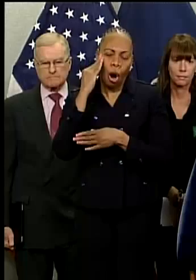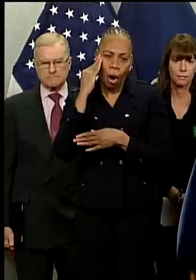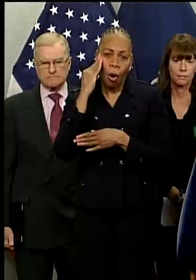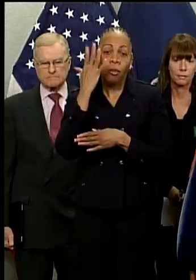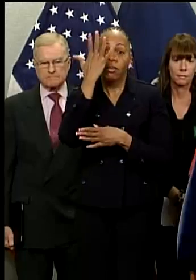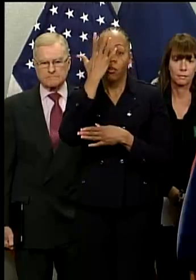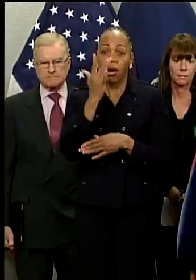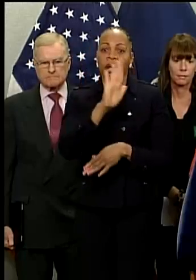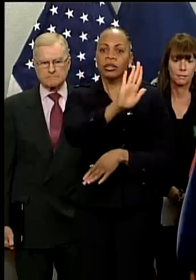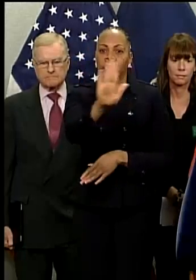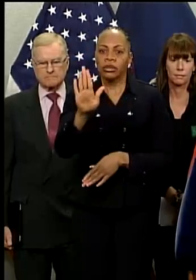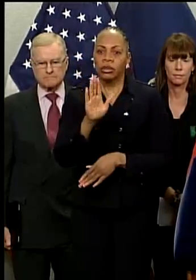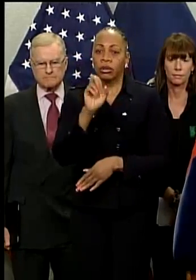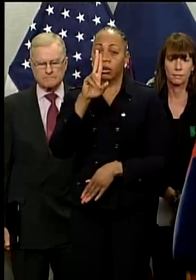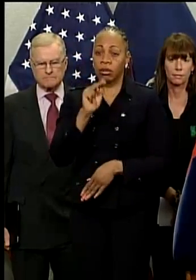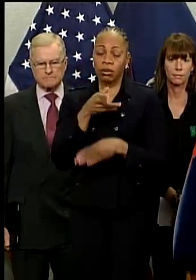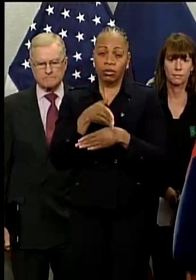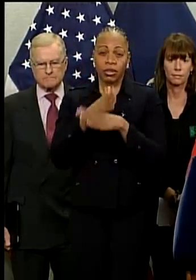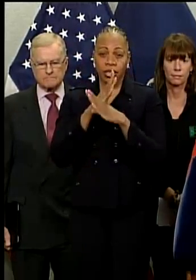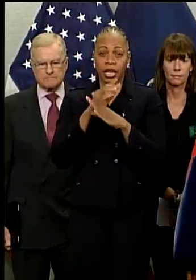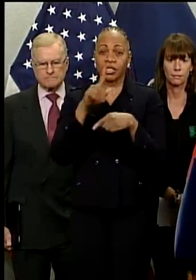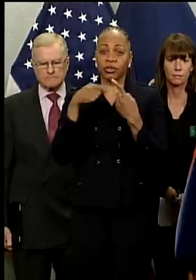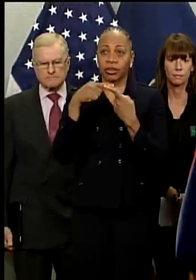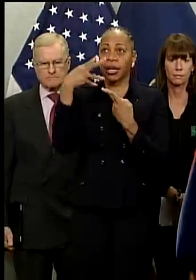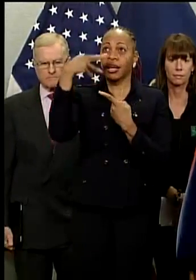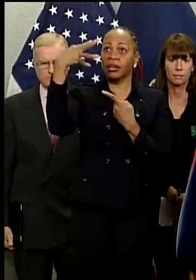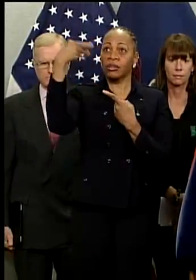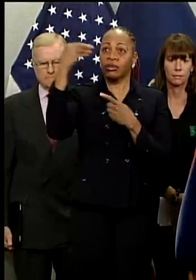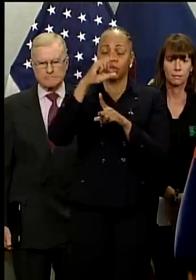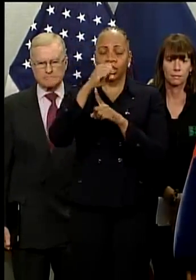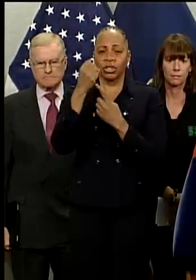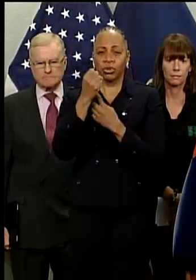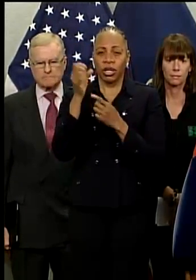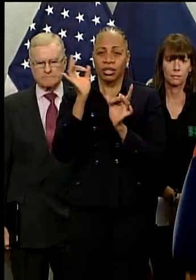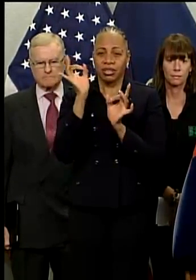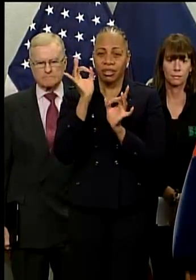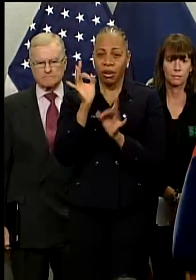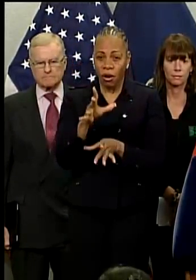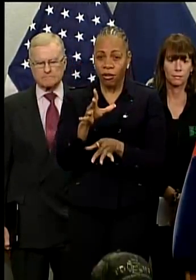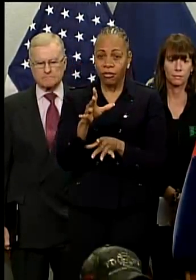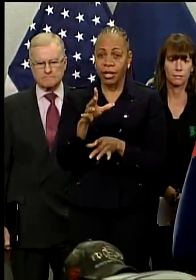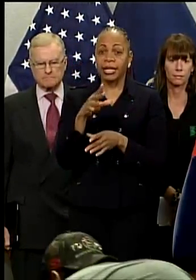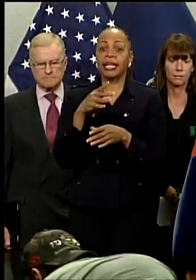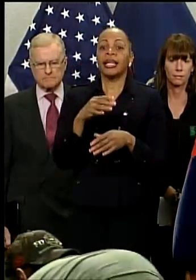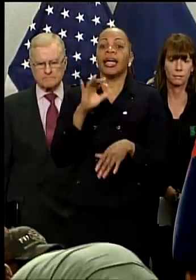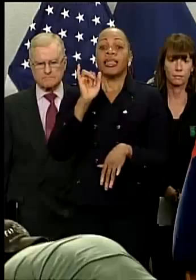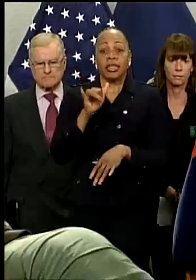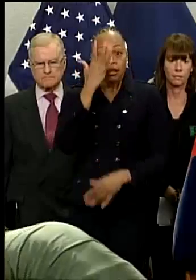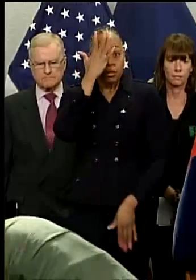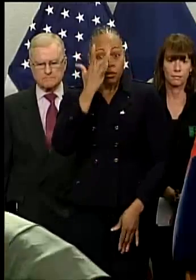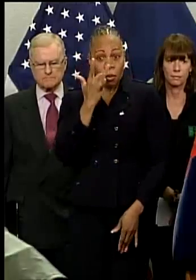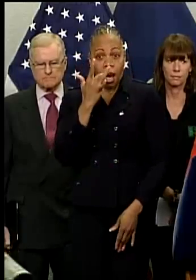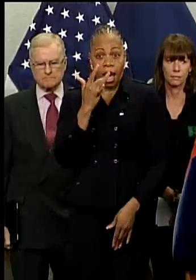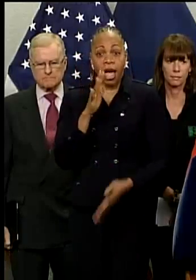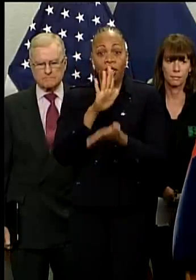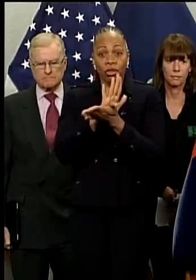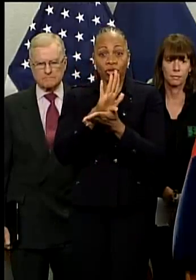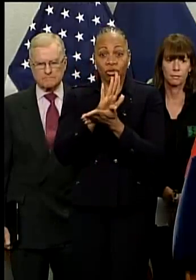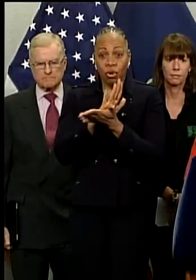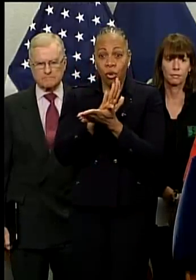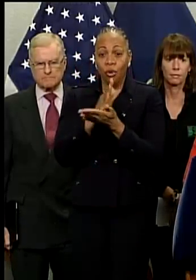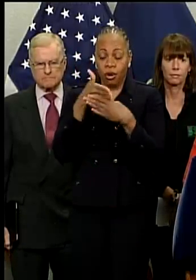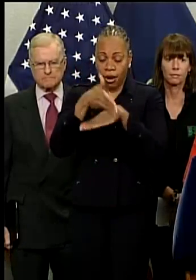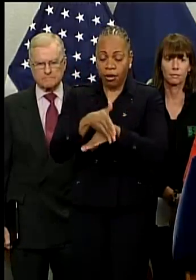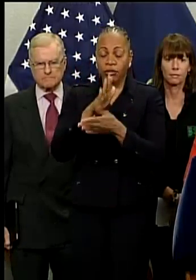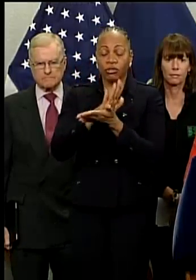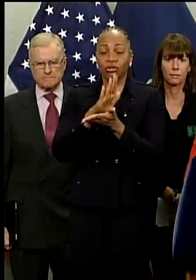protection during potentially hazardous outdoor conditions. It is why we've canceled all Friday after-school activities, including